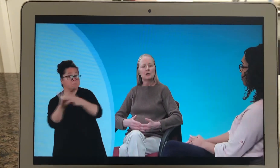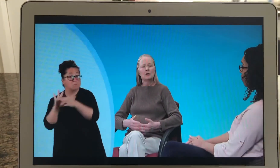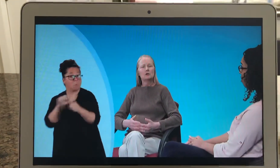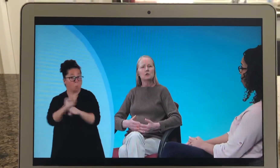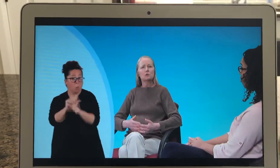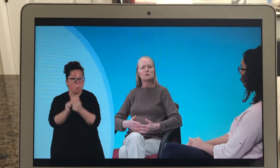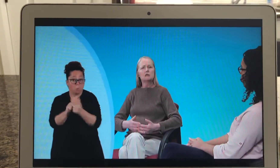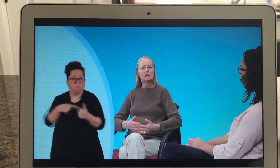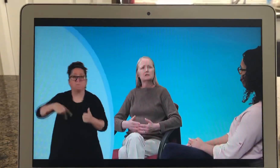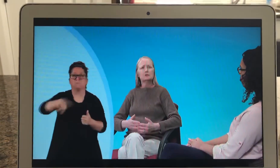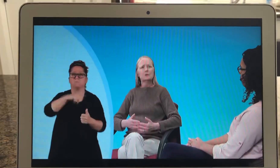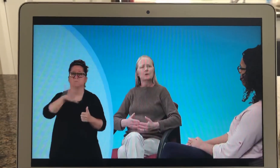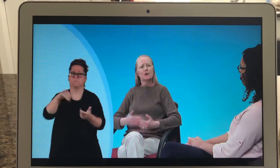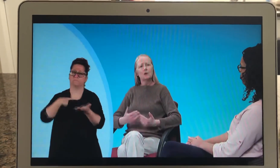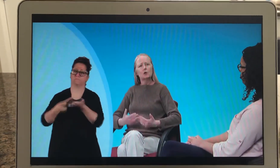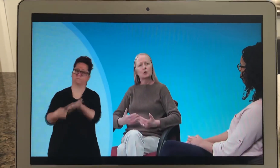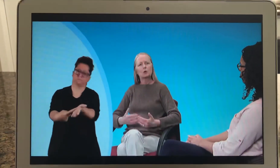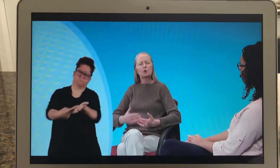4.0 is a challenge.